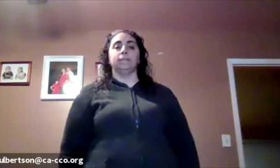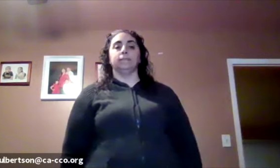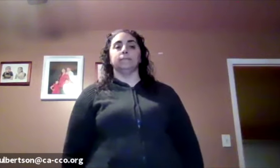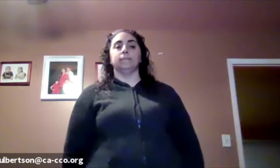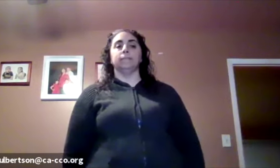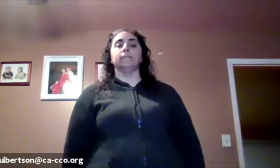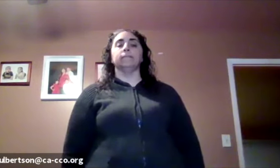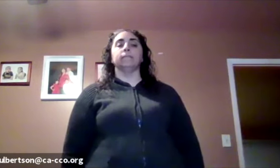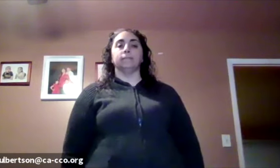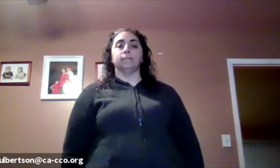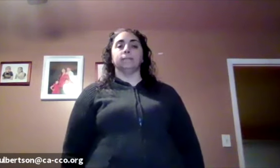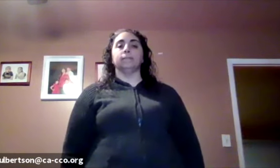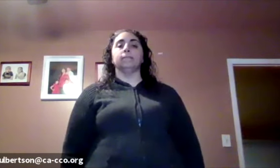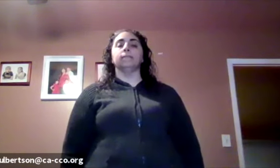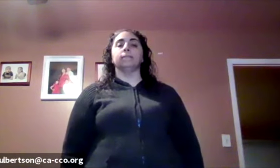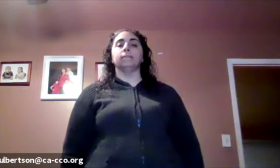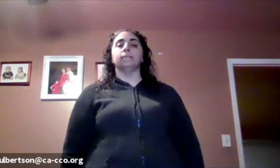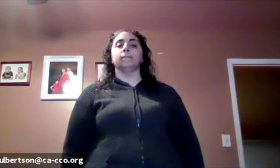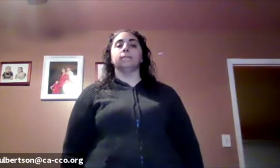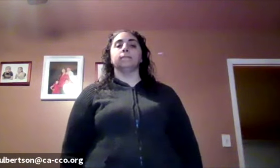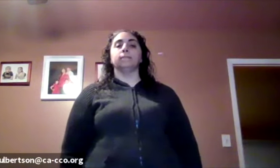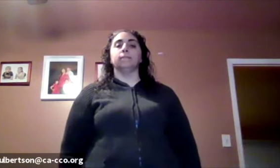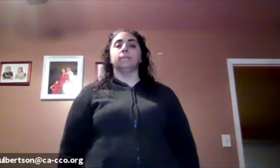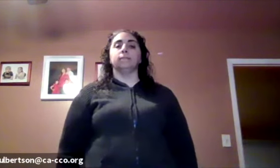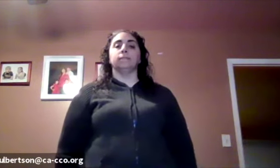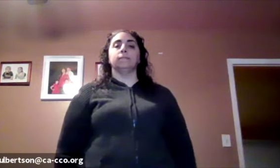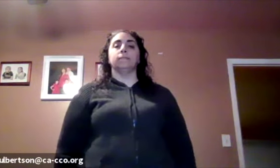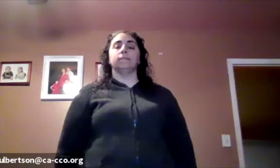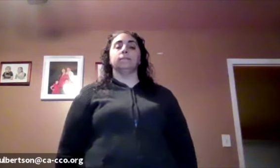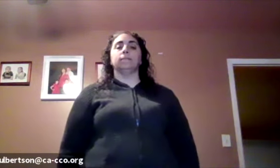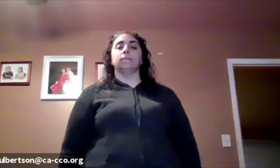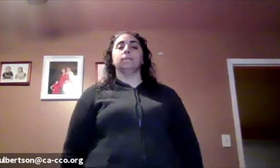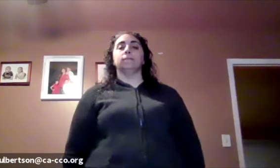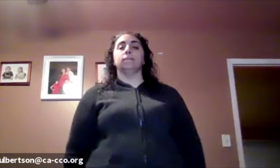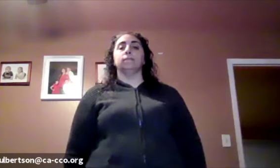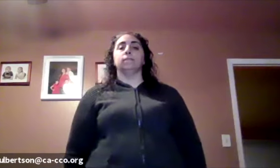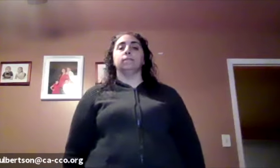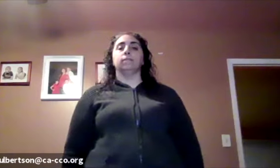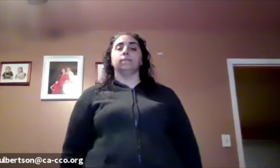Is there a canopy in store for me?